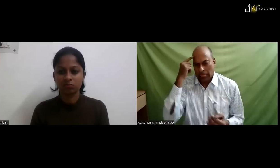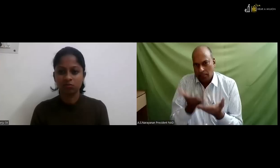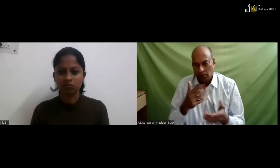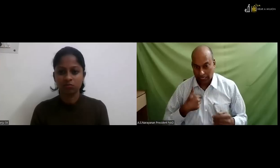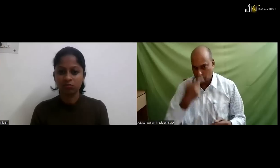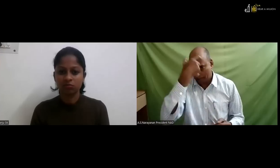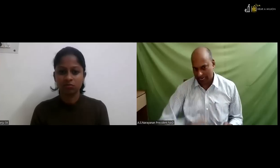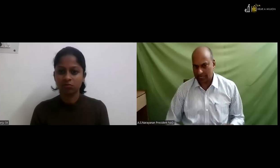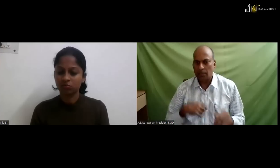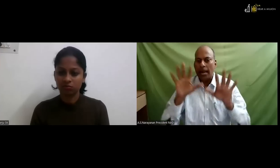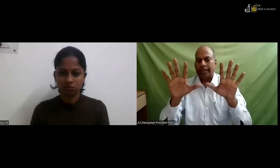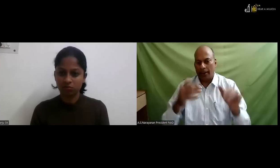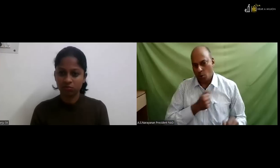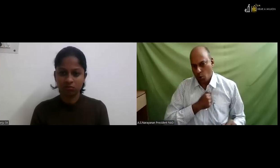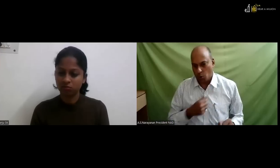just put